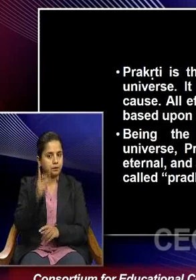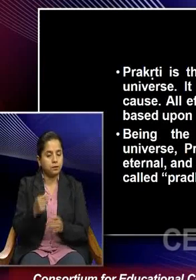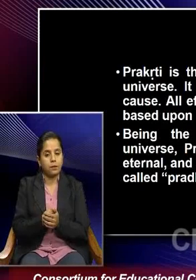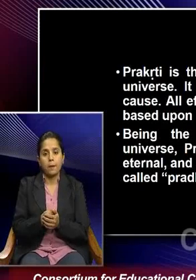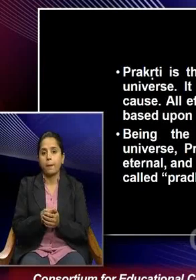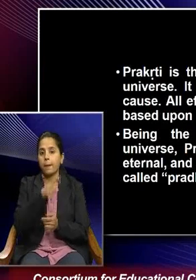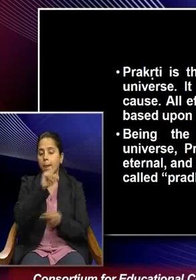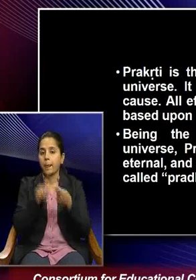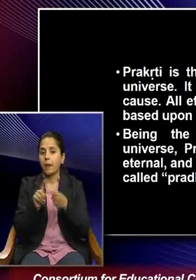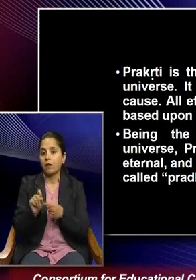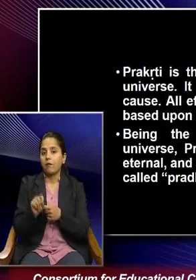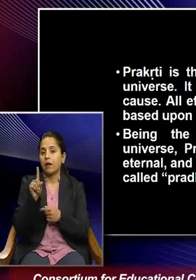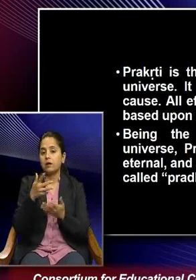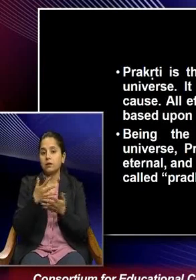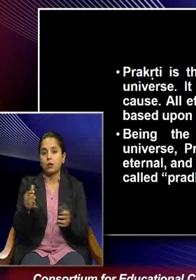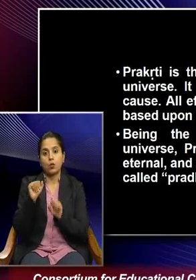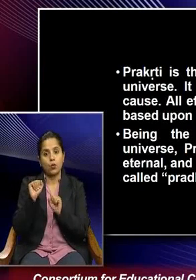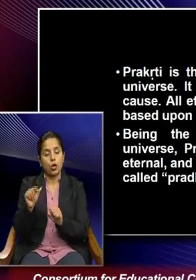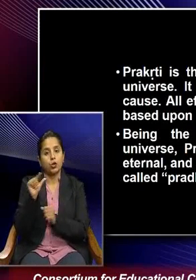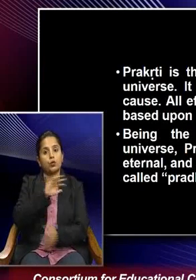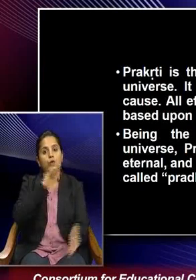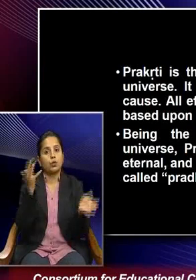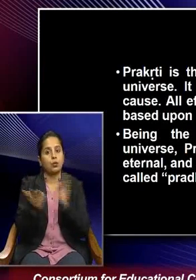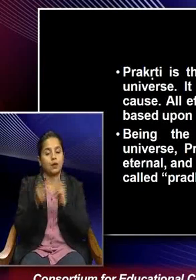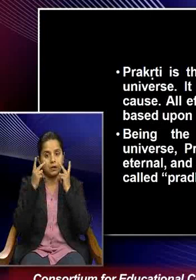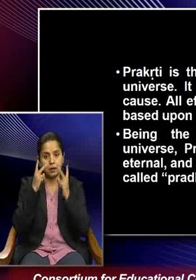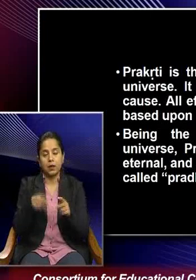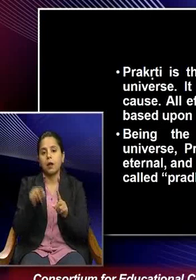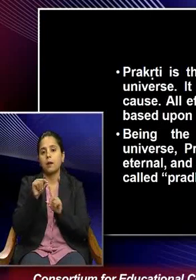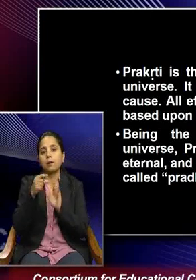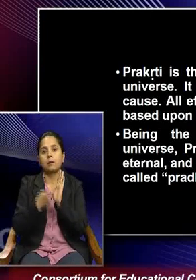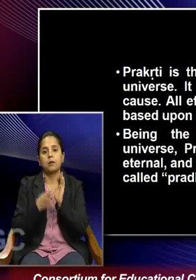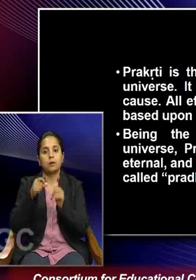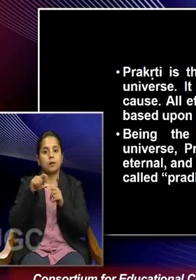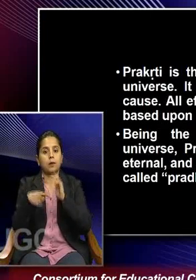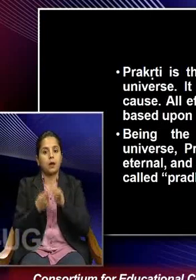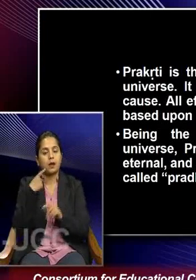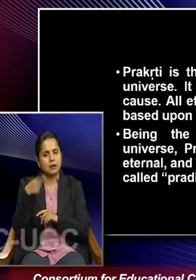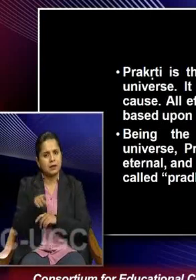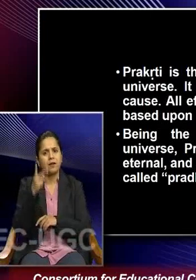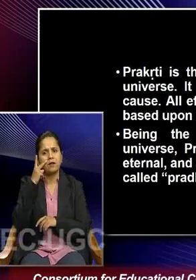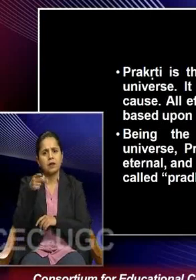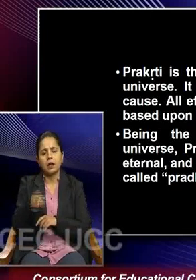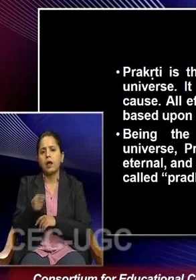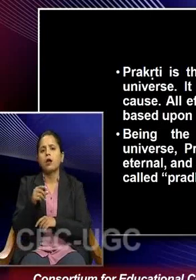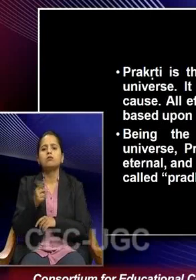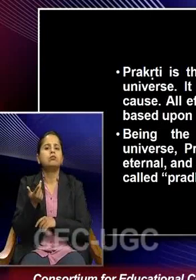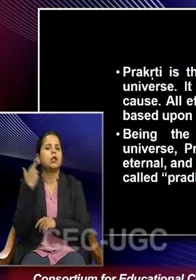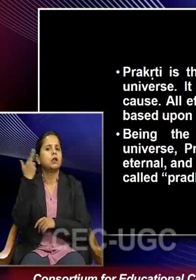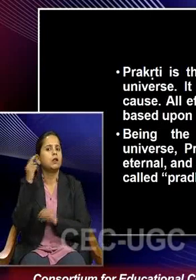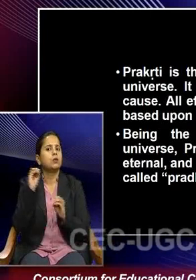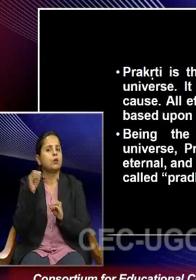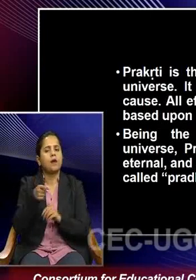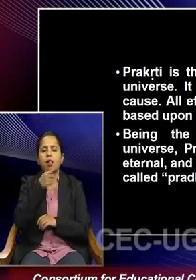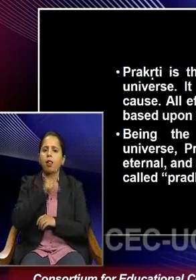And being the first element of the universe, Prakriti itself is uncaused. It is